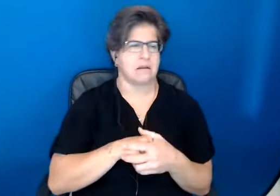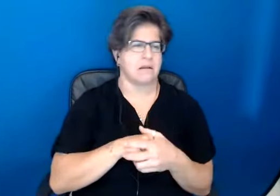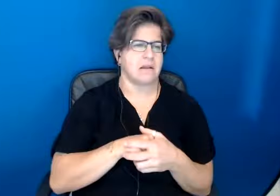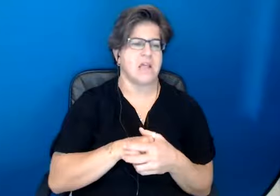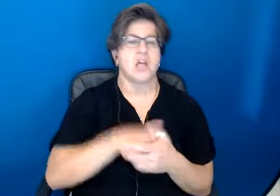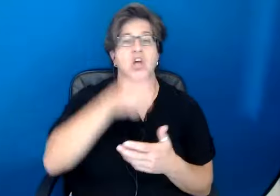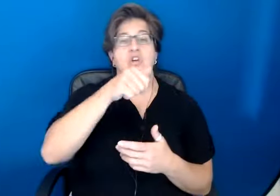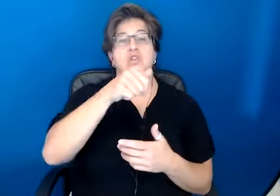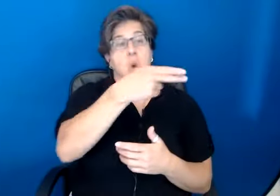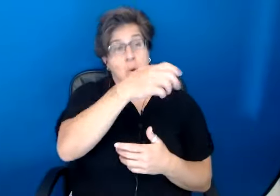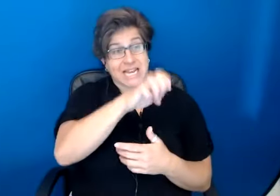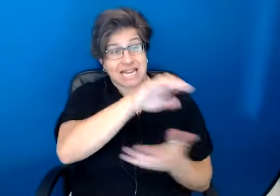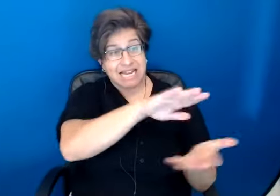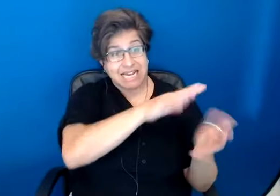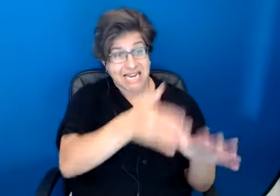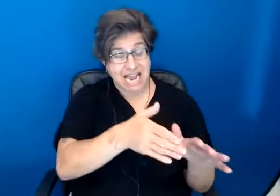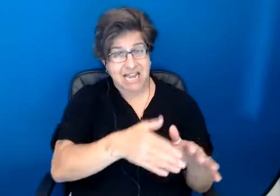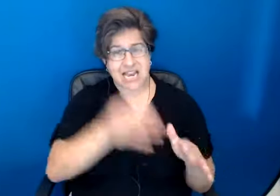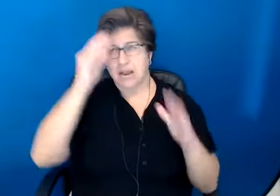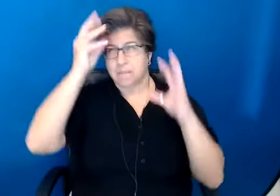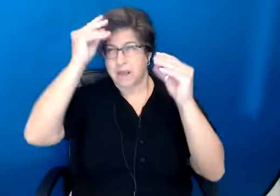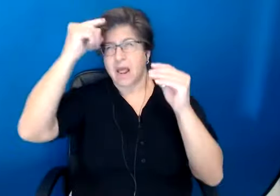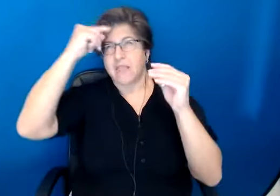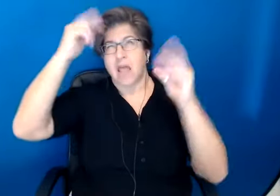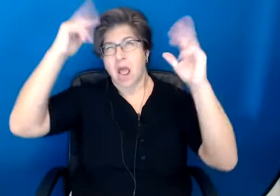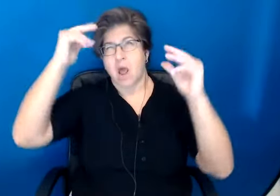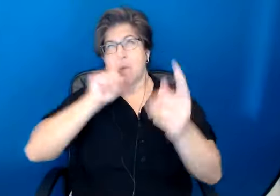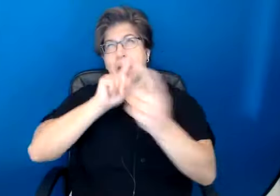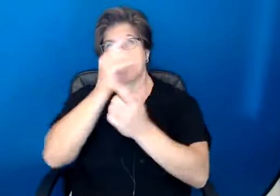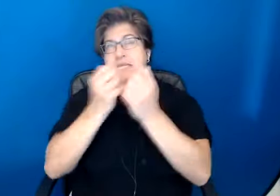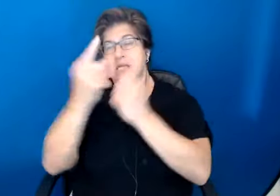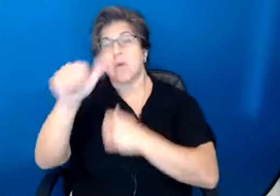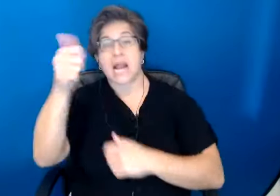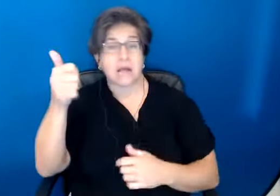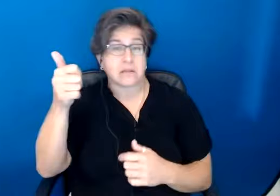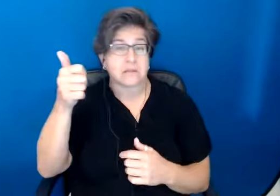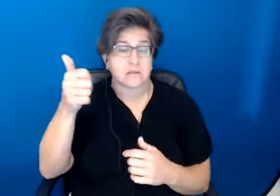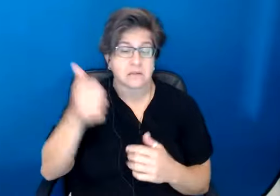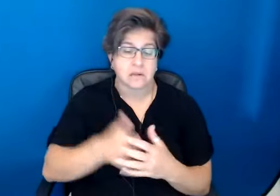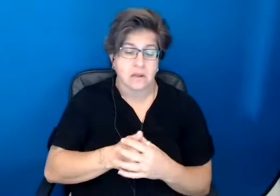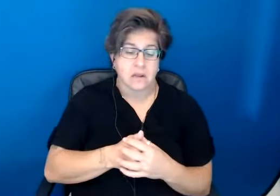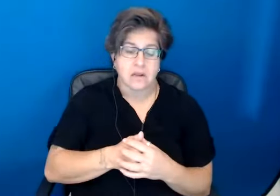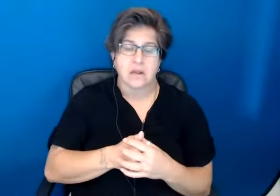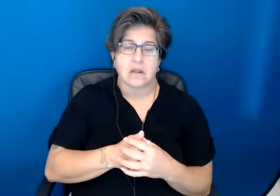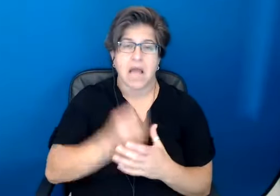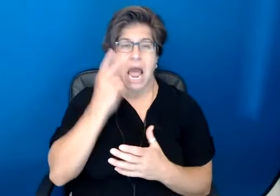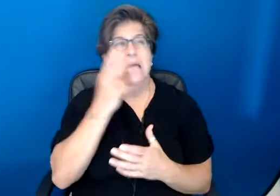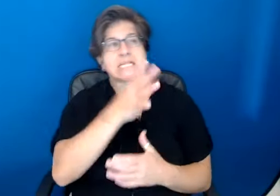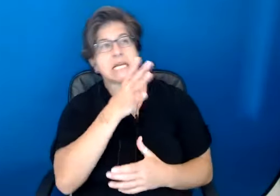with a child, and then I discovered I was pregnant, a month pregnant when it died. So that was me. How can I manage this? You know, how can